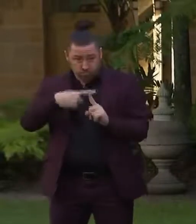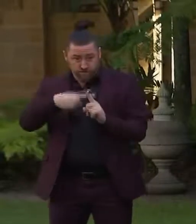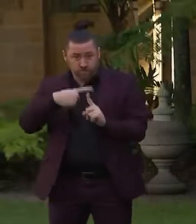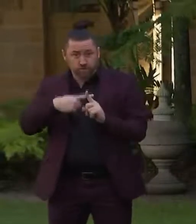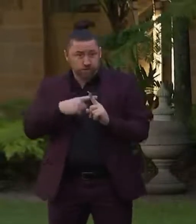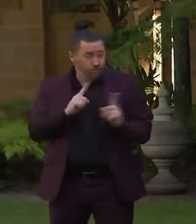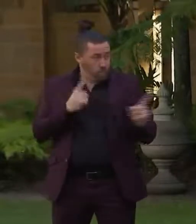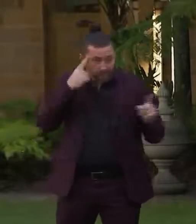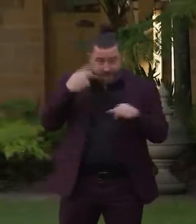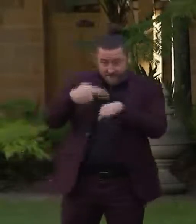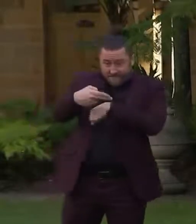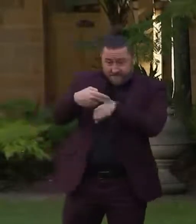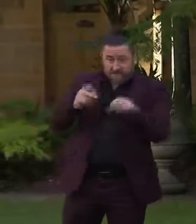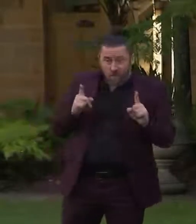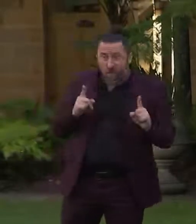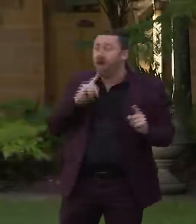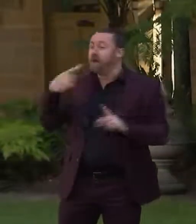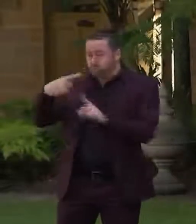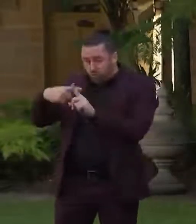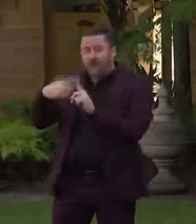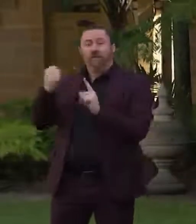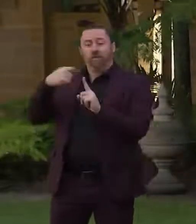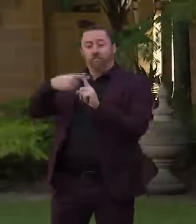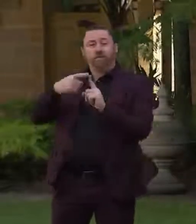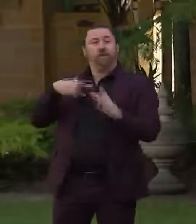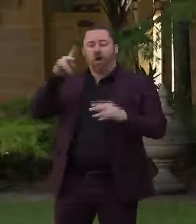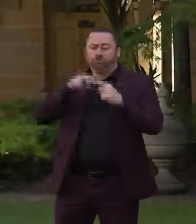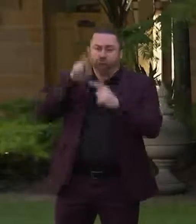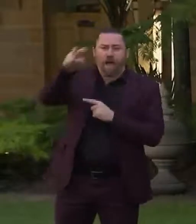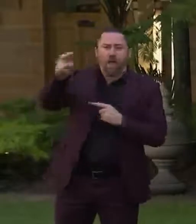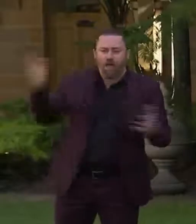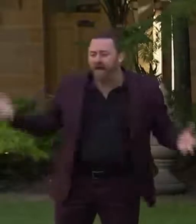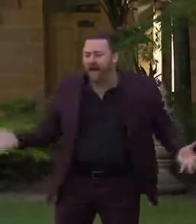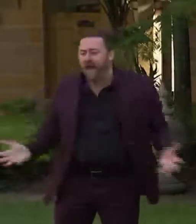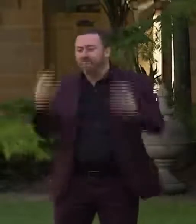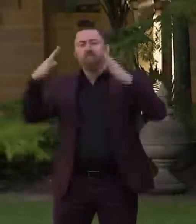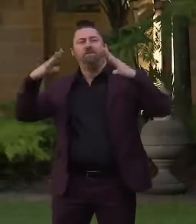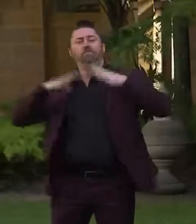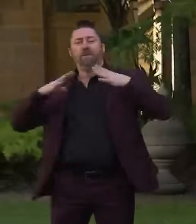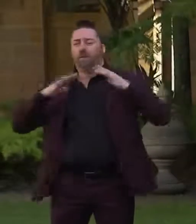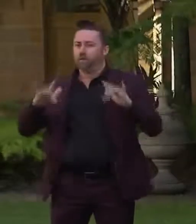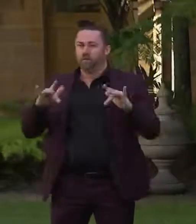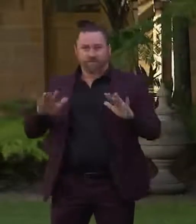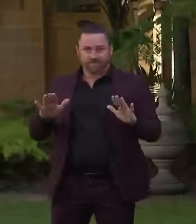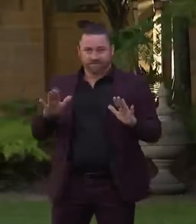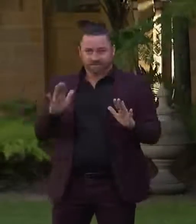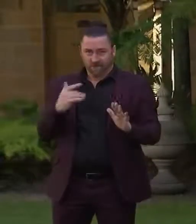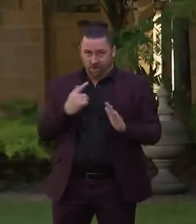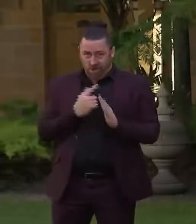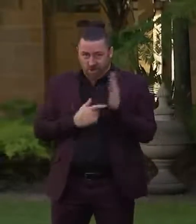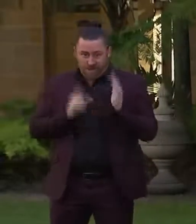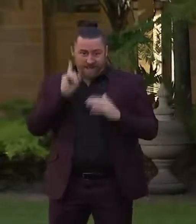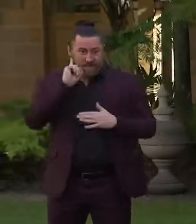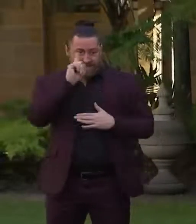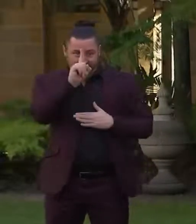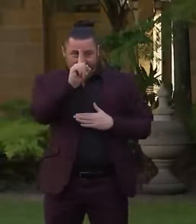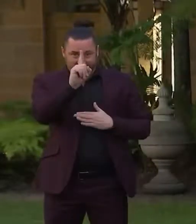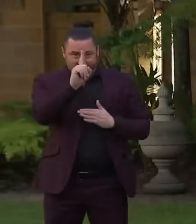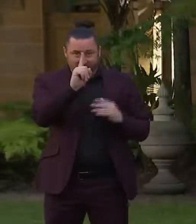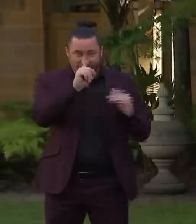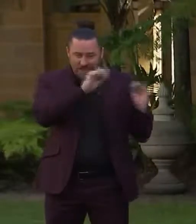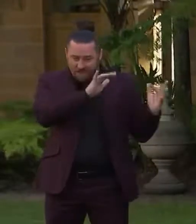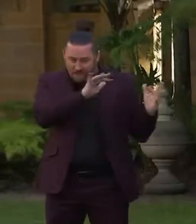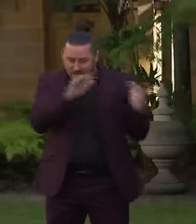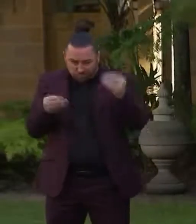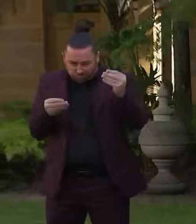Yes. Encouraging, but we have to wait, right? So this is only one day of encouraging results.